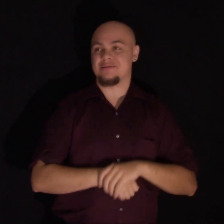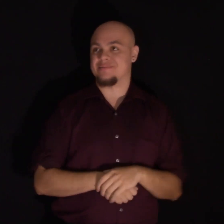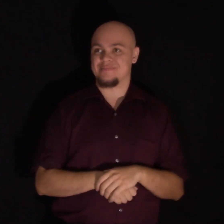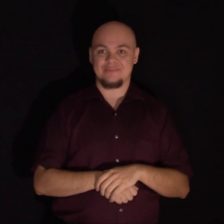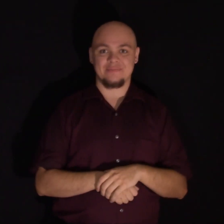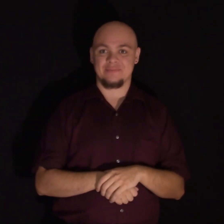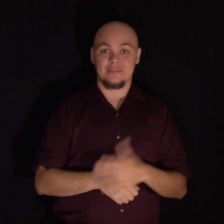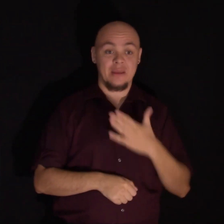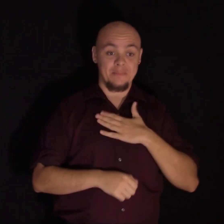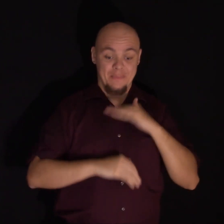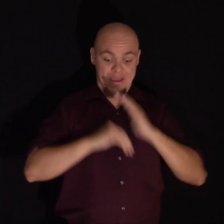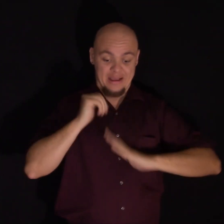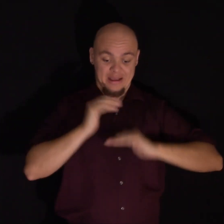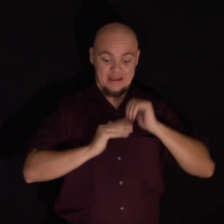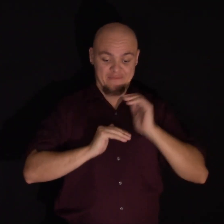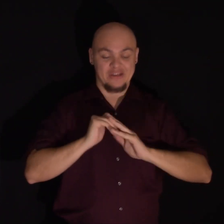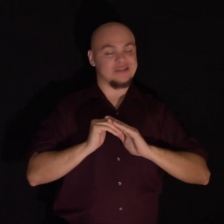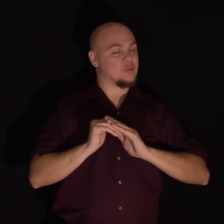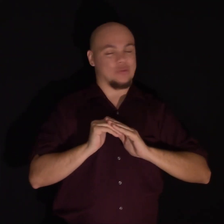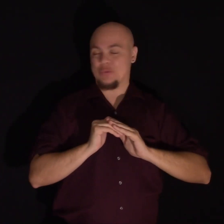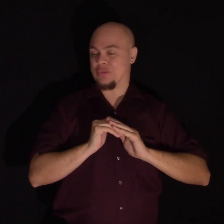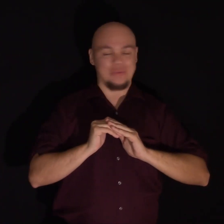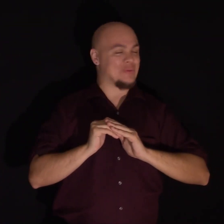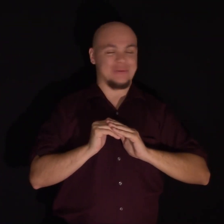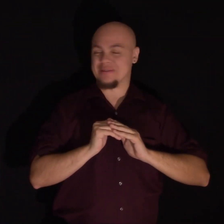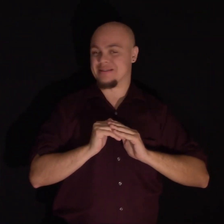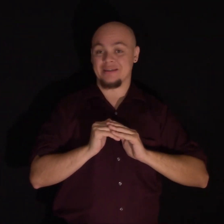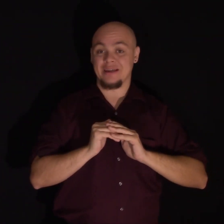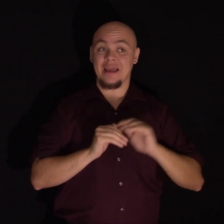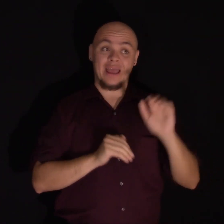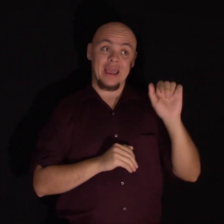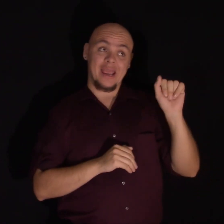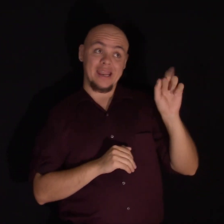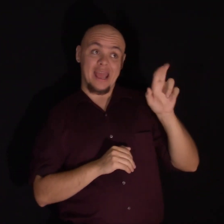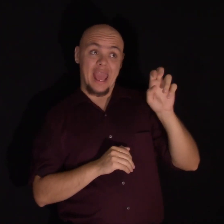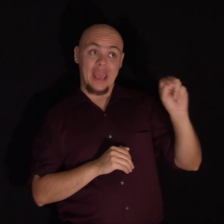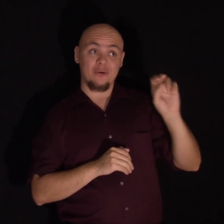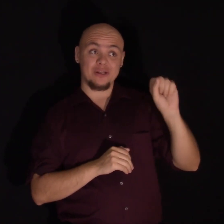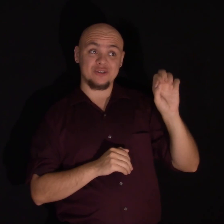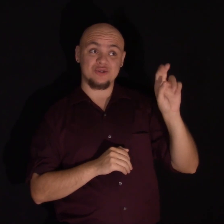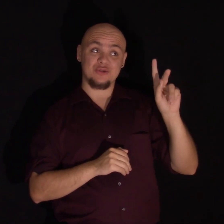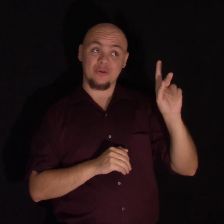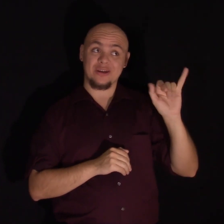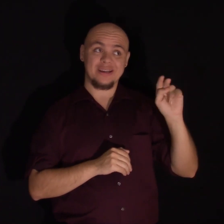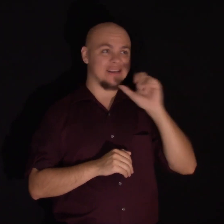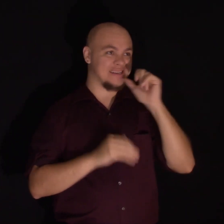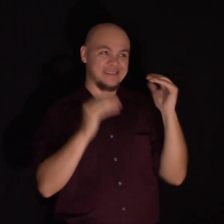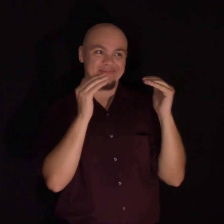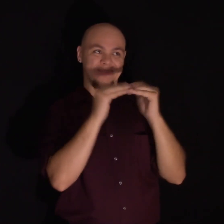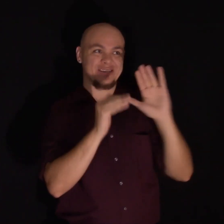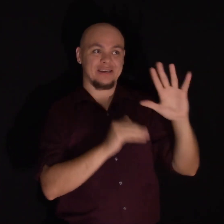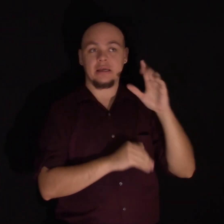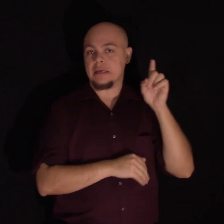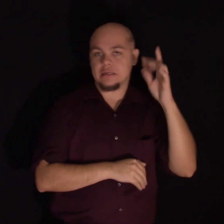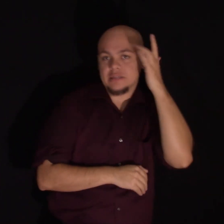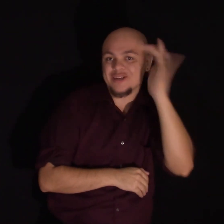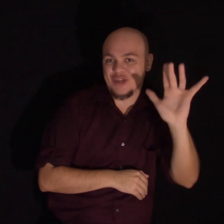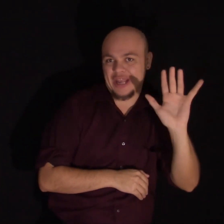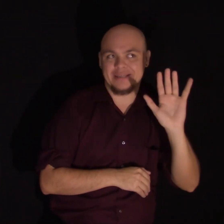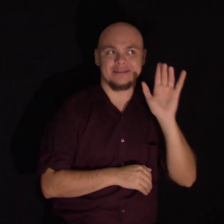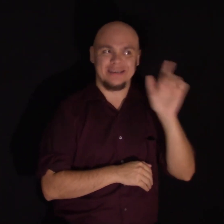completely outside of my comfort zone. Dare I say it's outside of Aaron Sorkin's, too. Who, for the record, is a genius and doing just